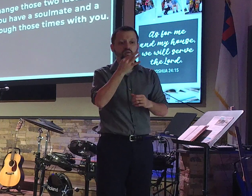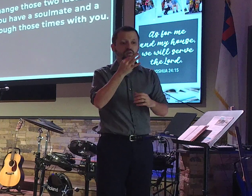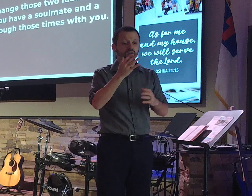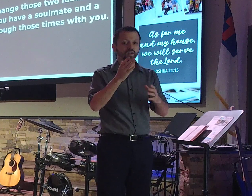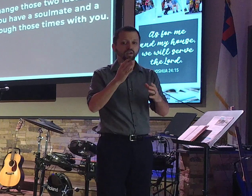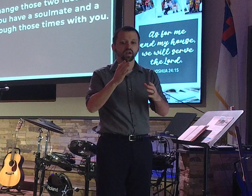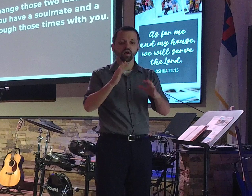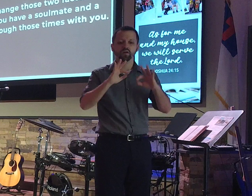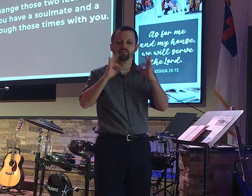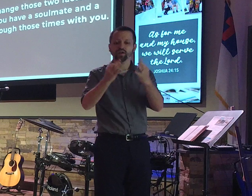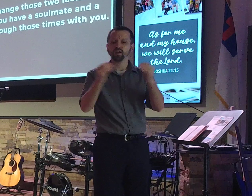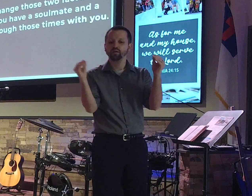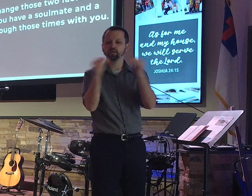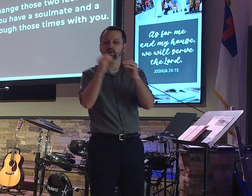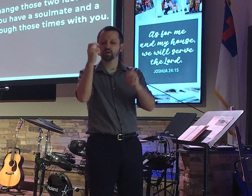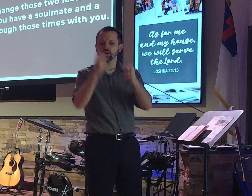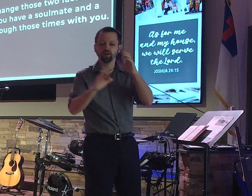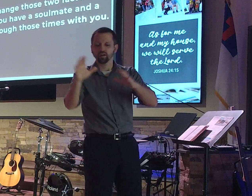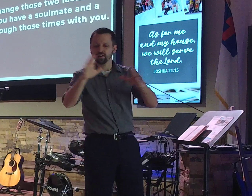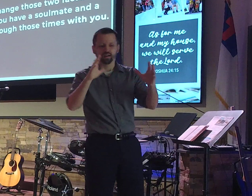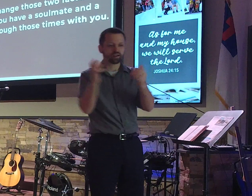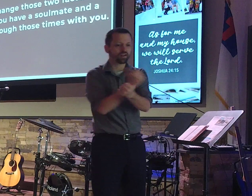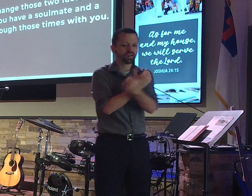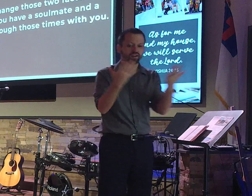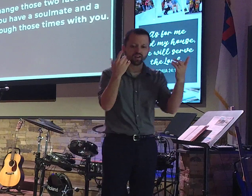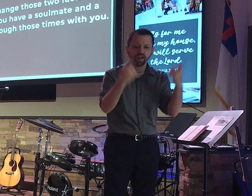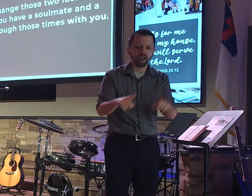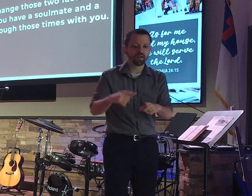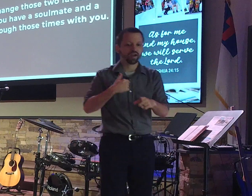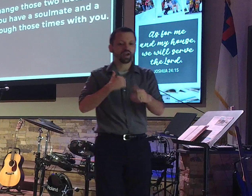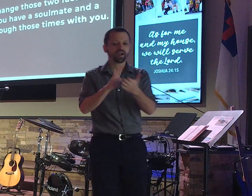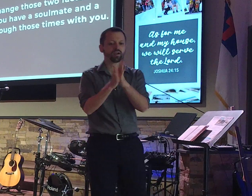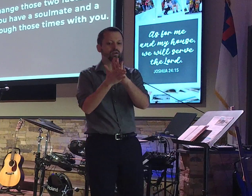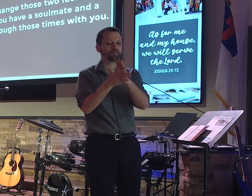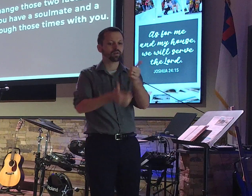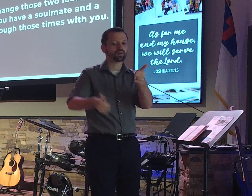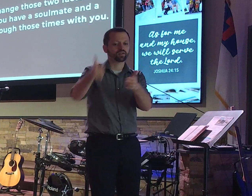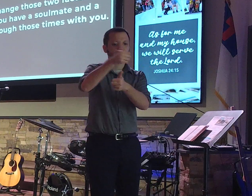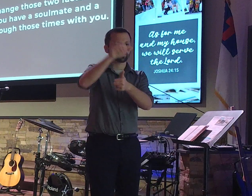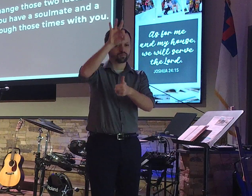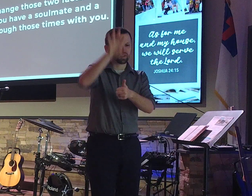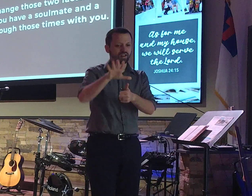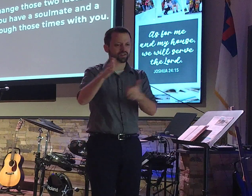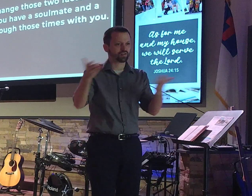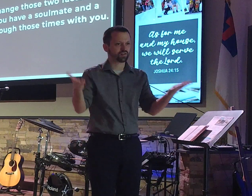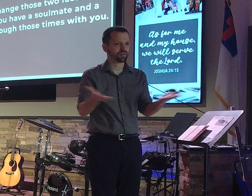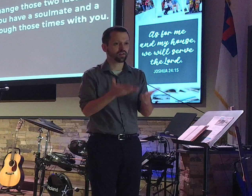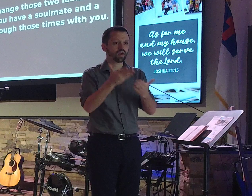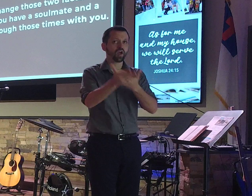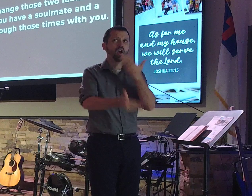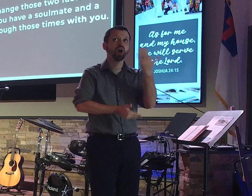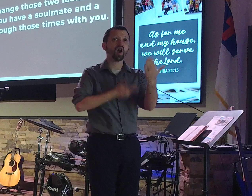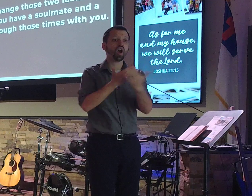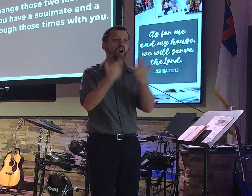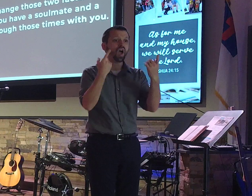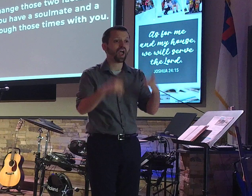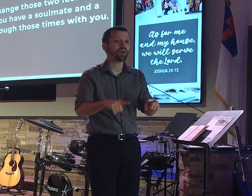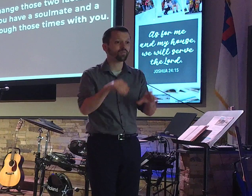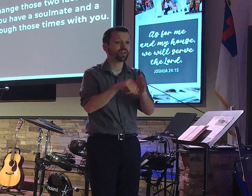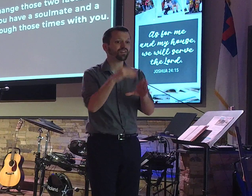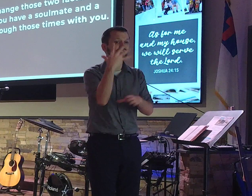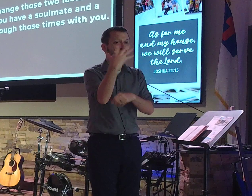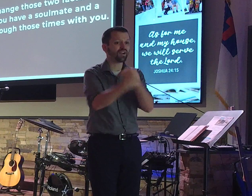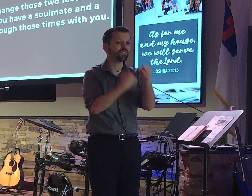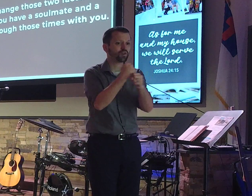upside down. And in the midst of all that, I became the senior pastor of this church. All this is within the first 5 years of